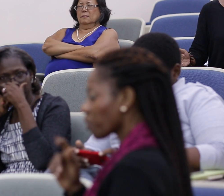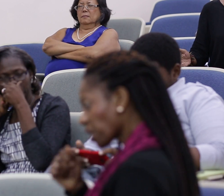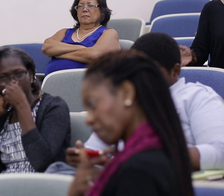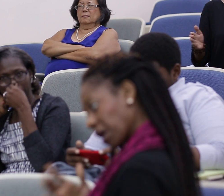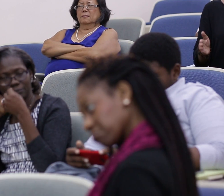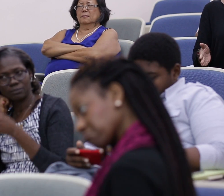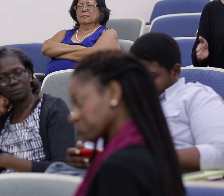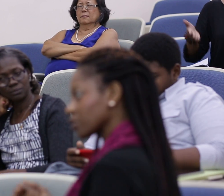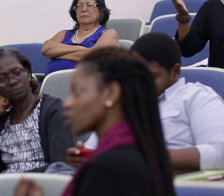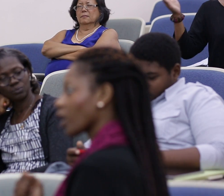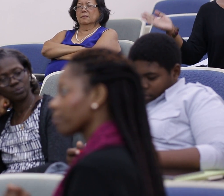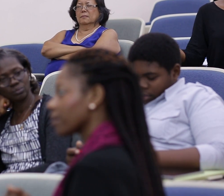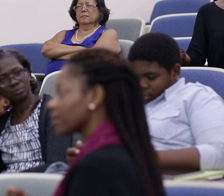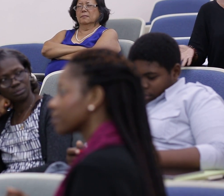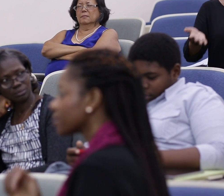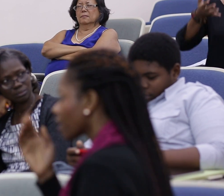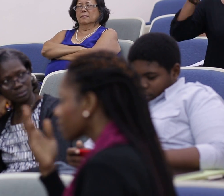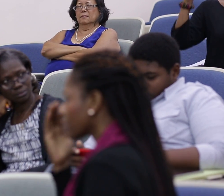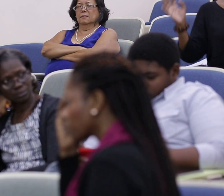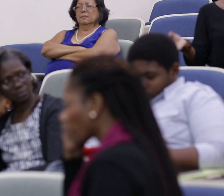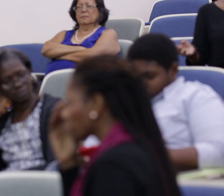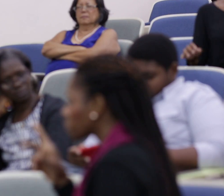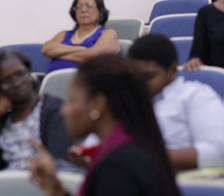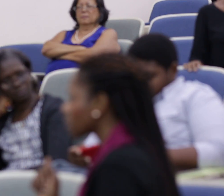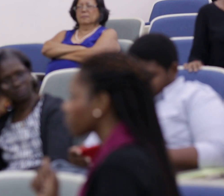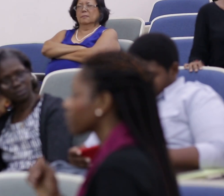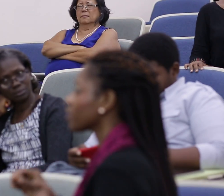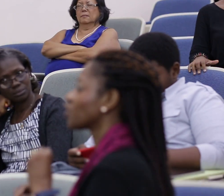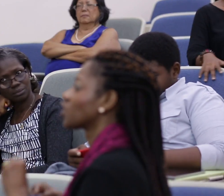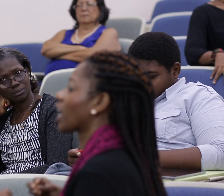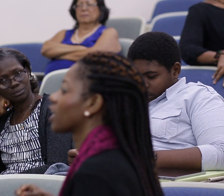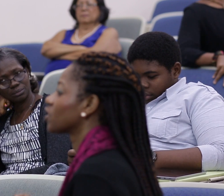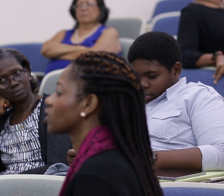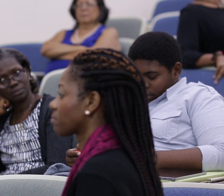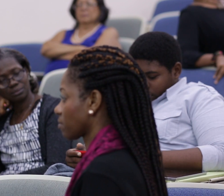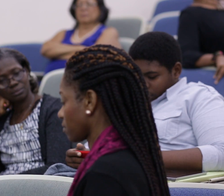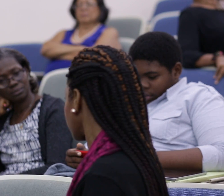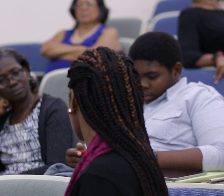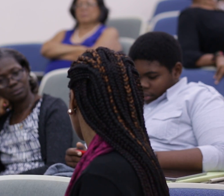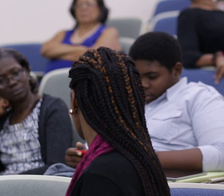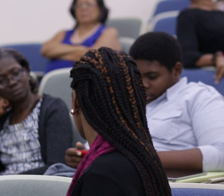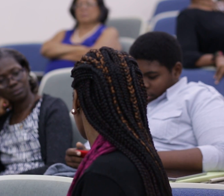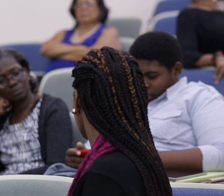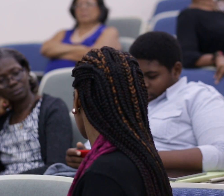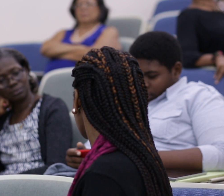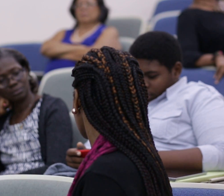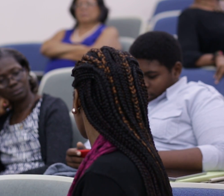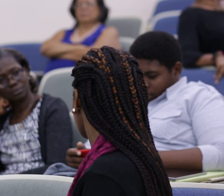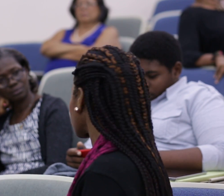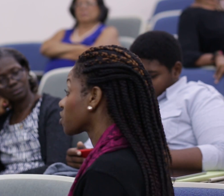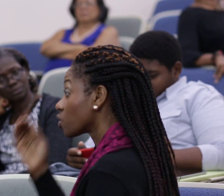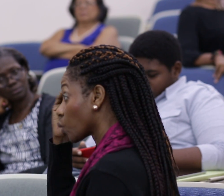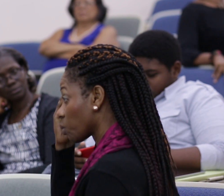that, sometimes, yes, awareness raising and everything works, but folks, I know some of